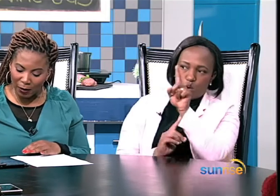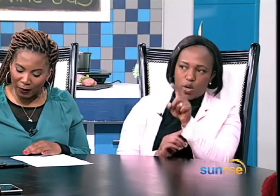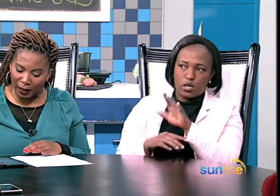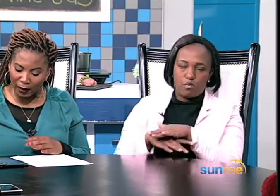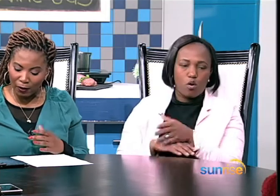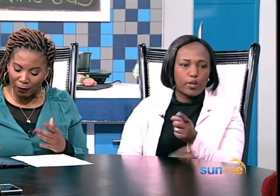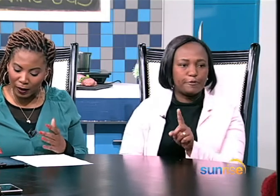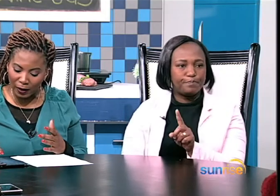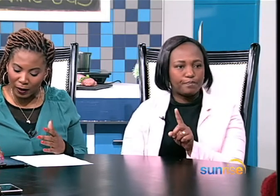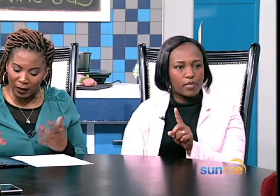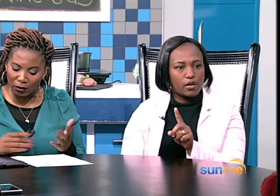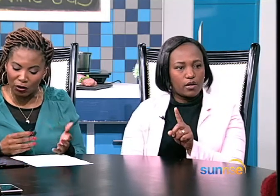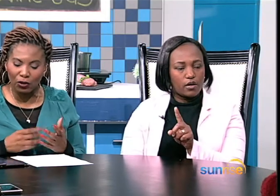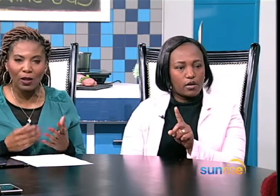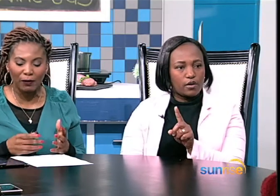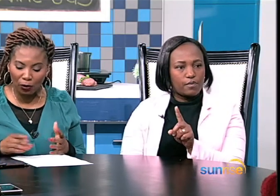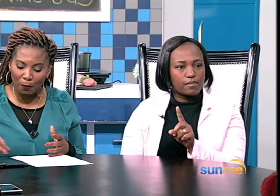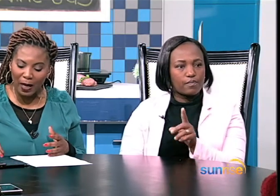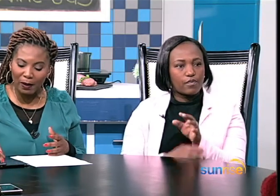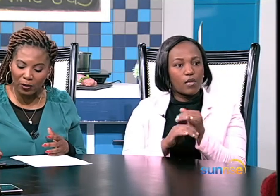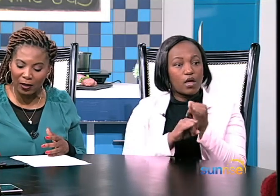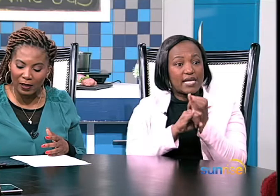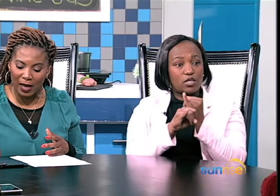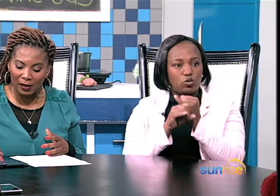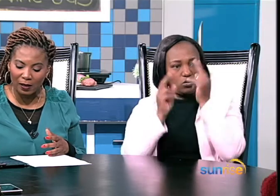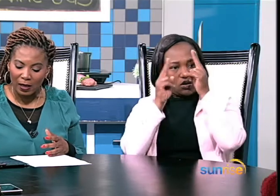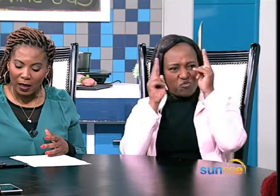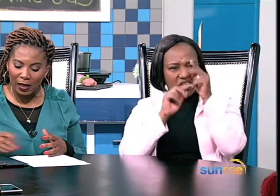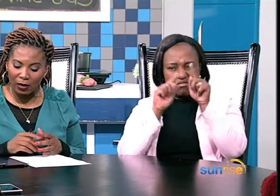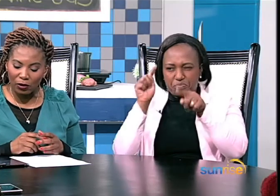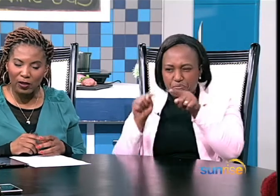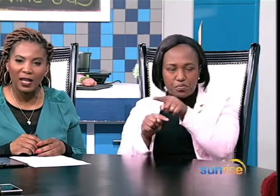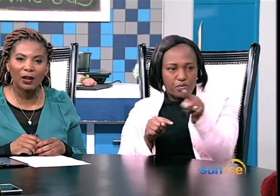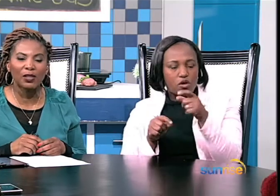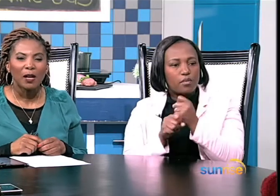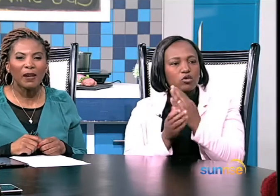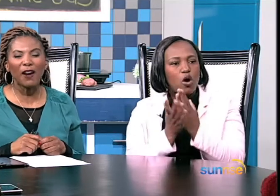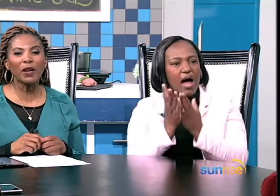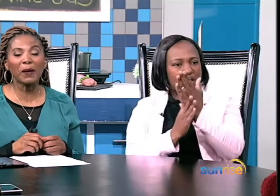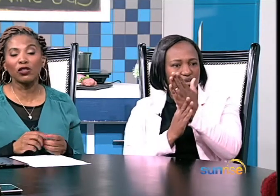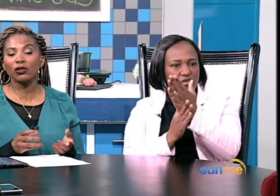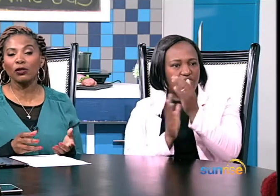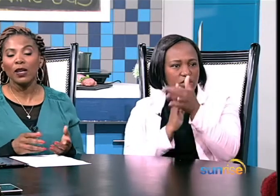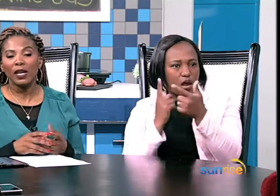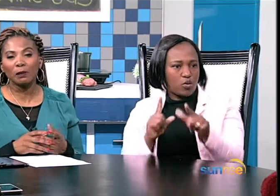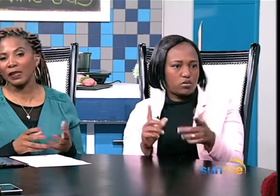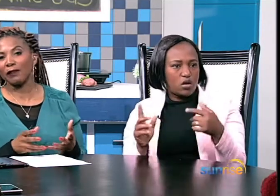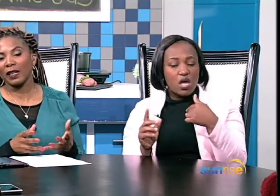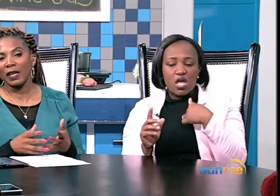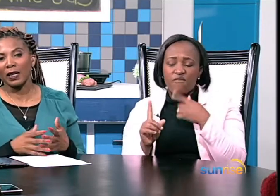of obviously the institutions will have to comply and make sure that there's access, to sign language. But if I want to pursue a specific